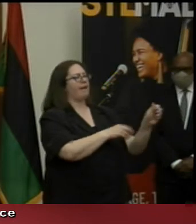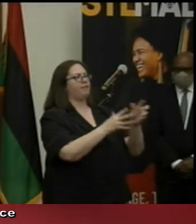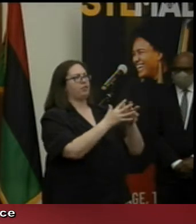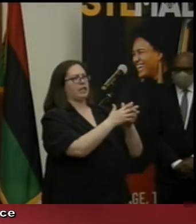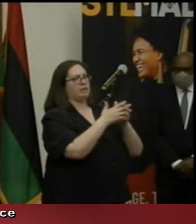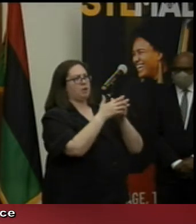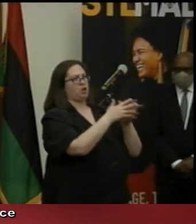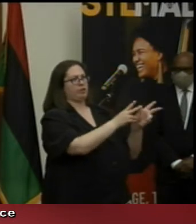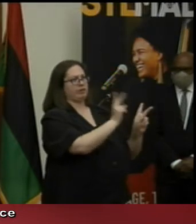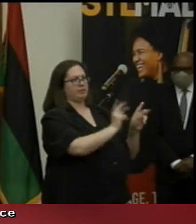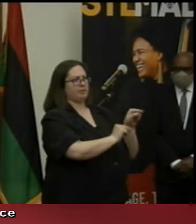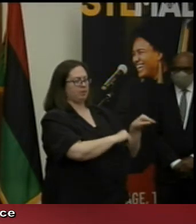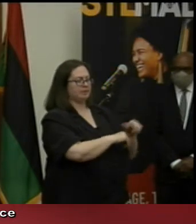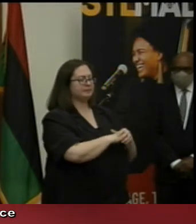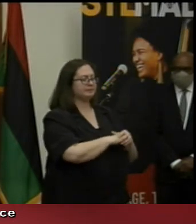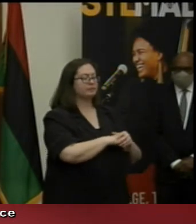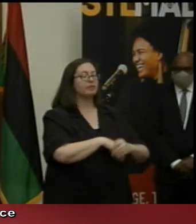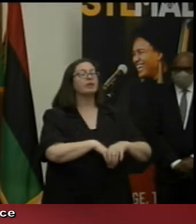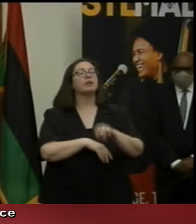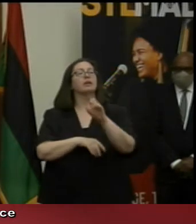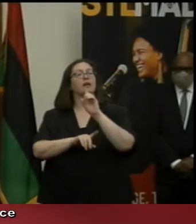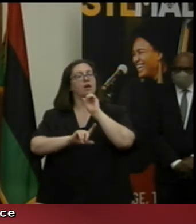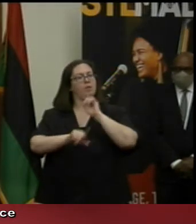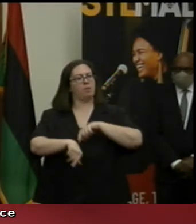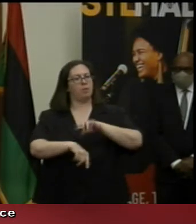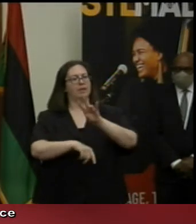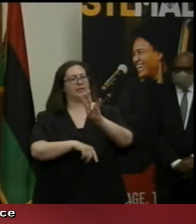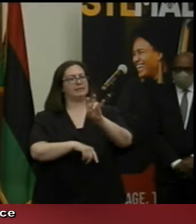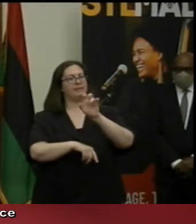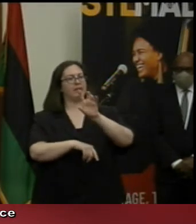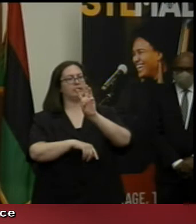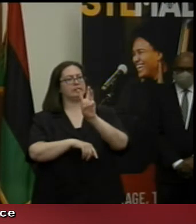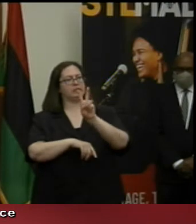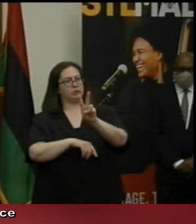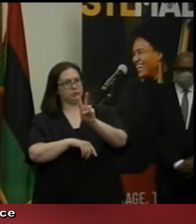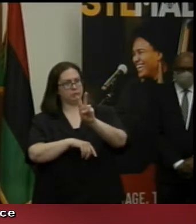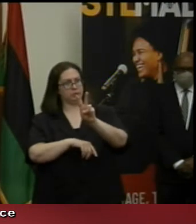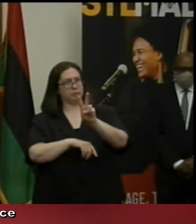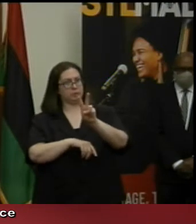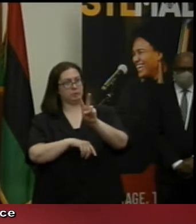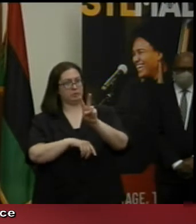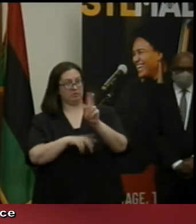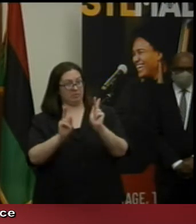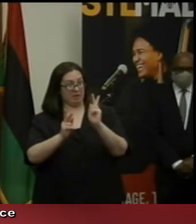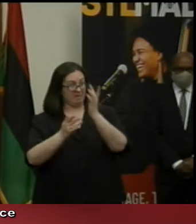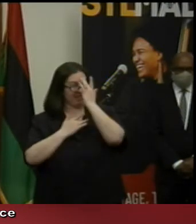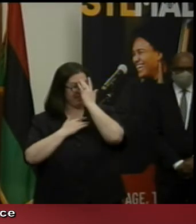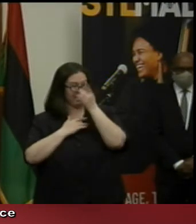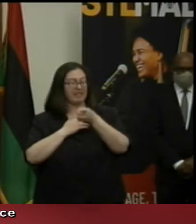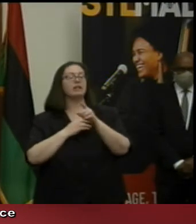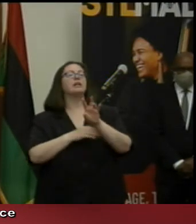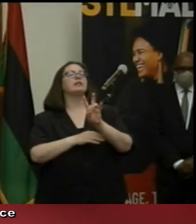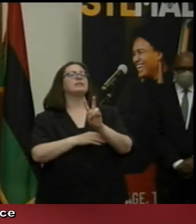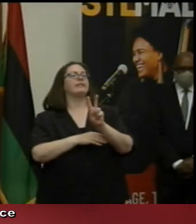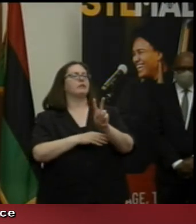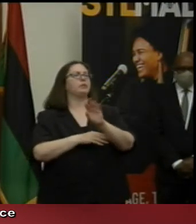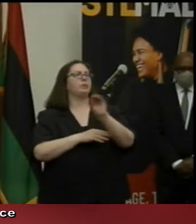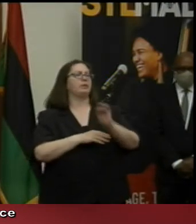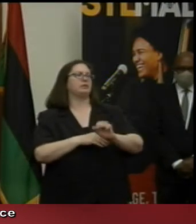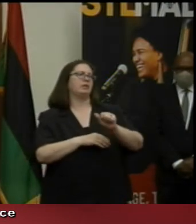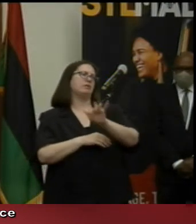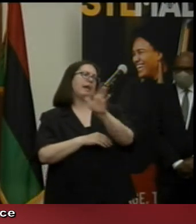Of these 762 cases that have been reported, over 70% are African American and